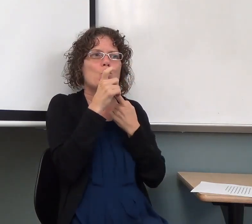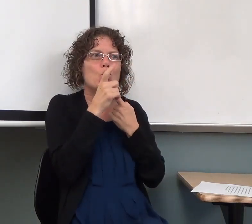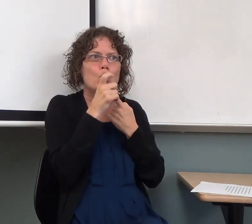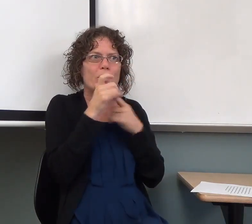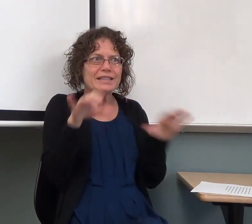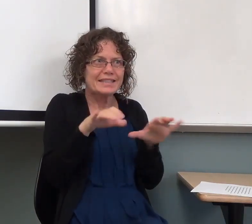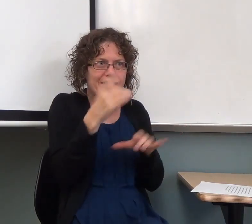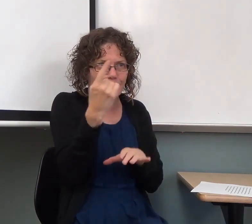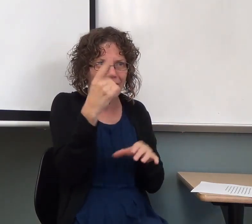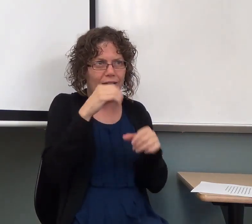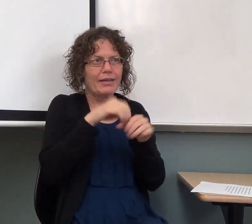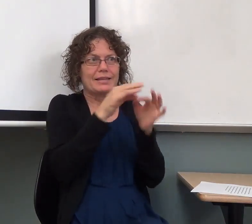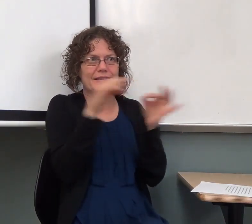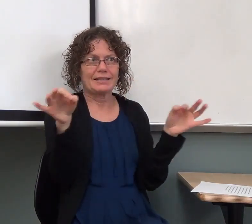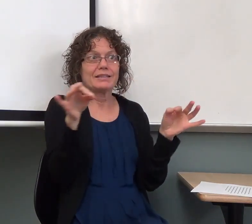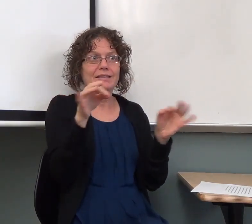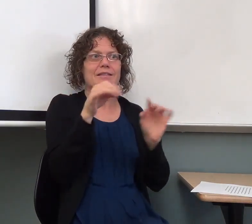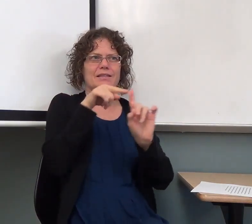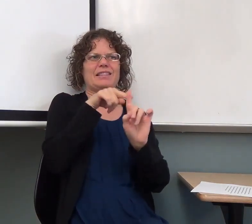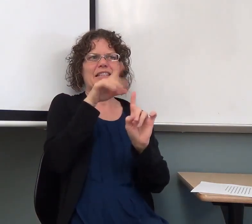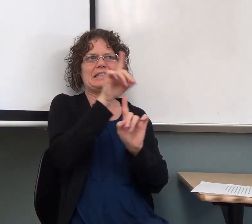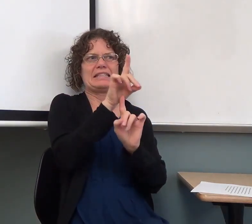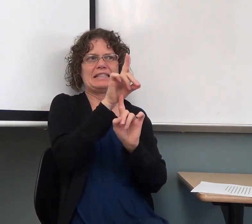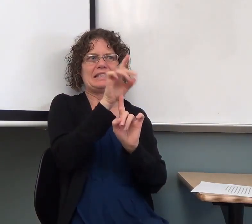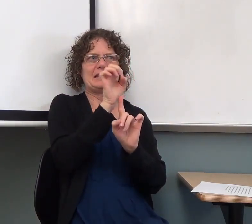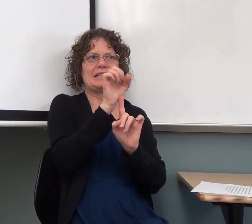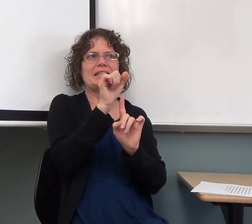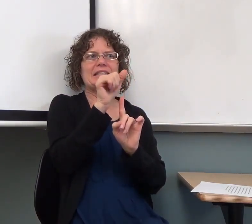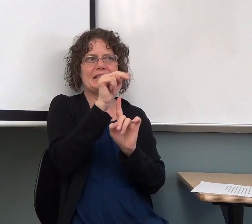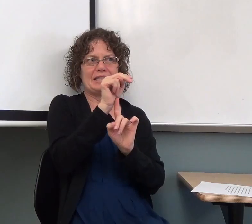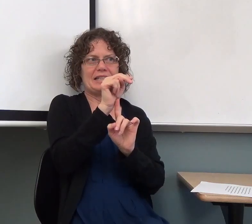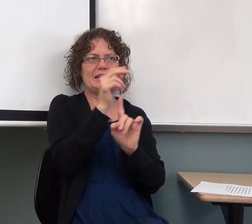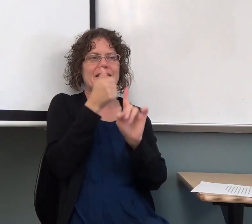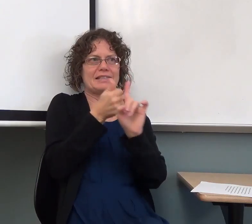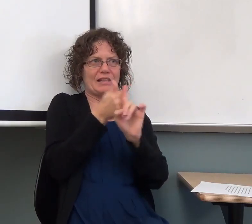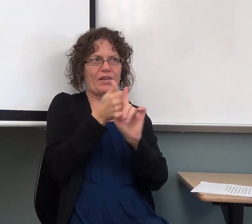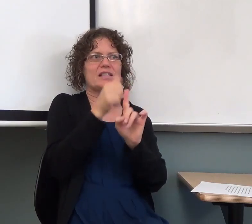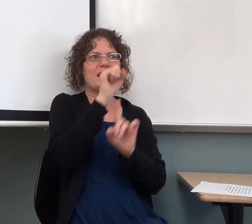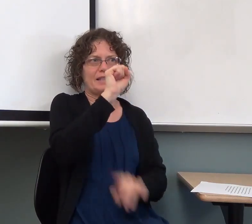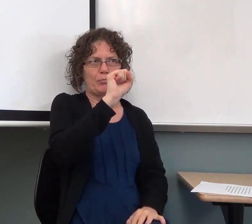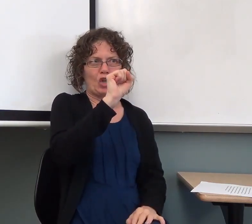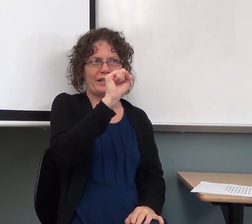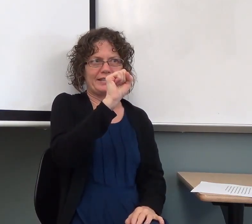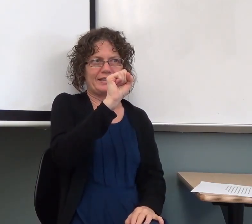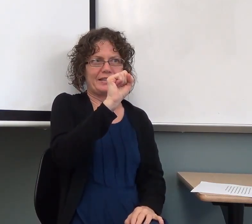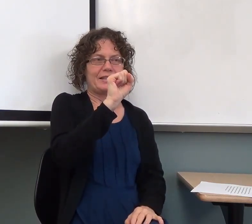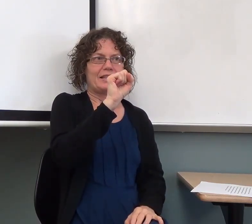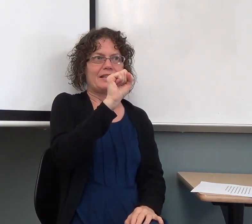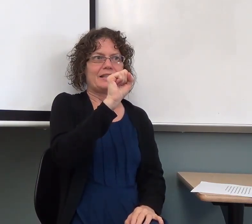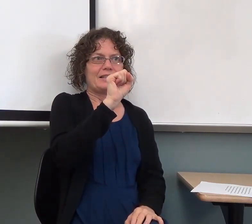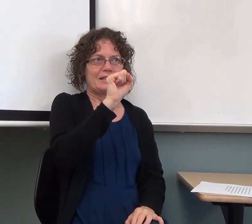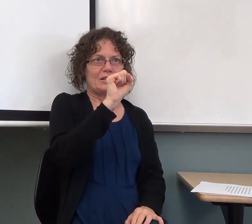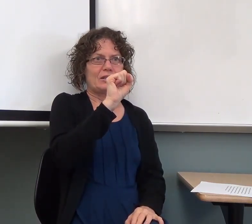in the sentence. Do you understand that? So he's the subject. Dean is the subject because he is the person that did something. Do you understand